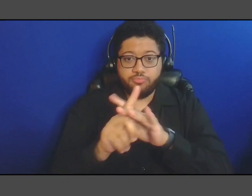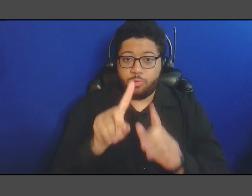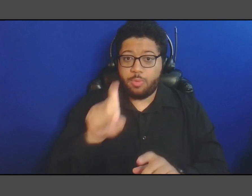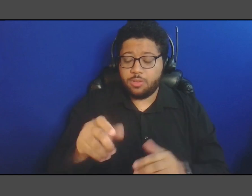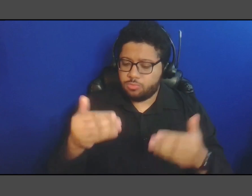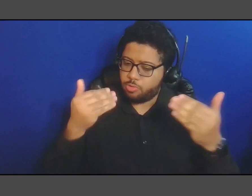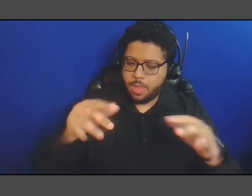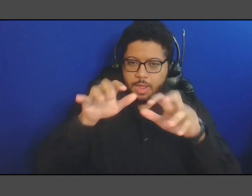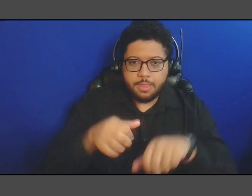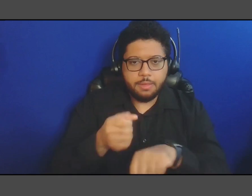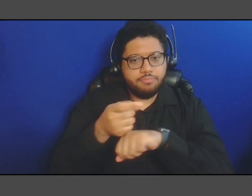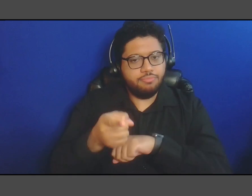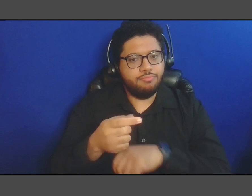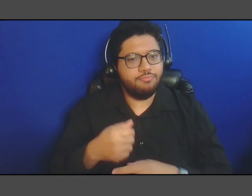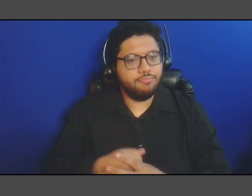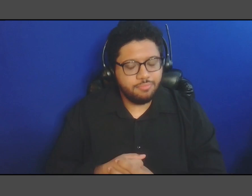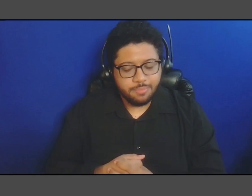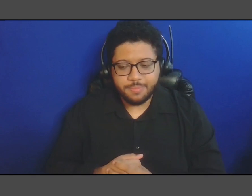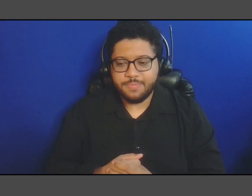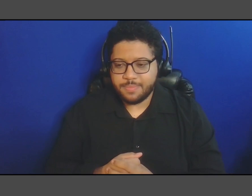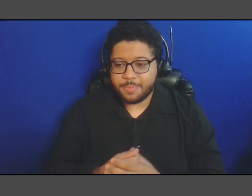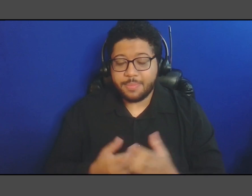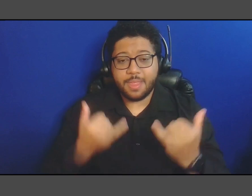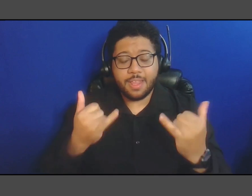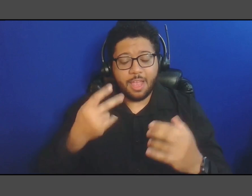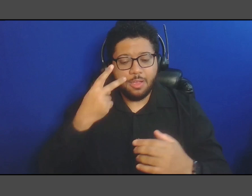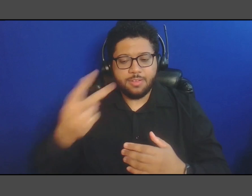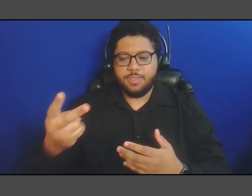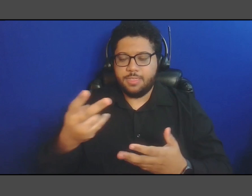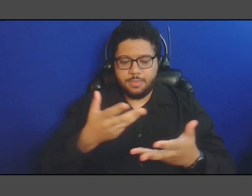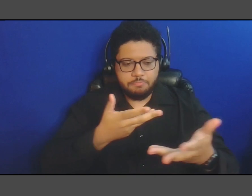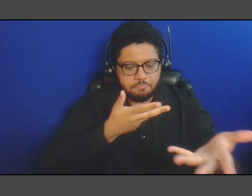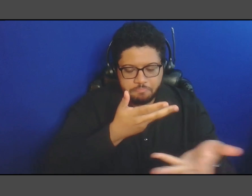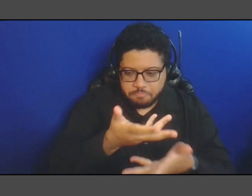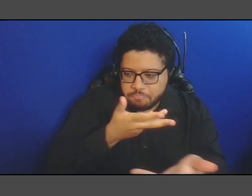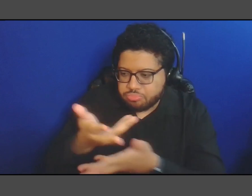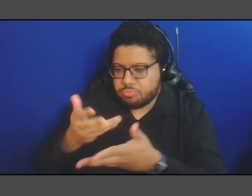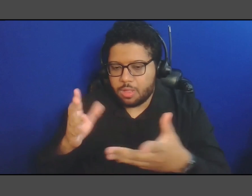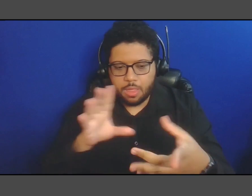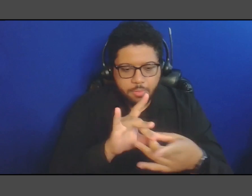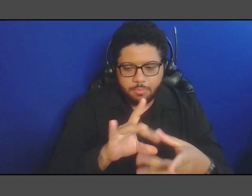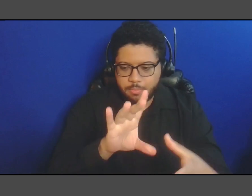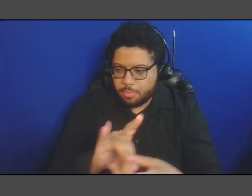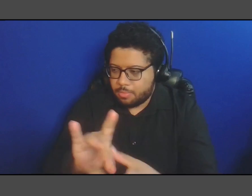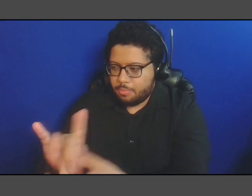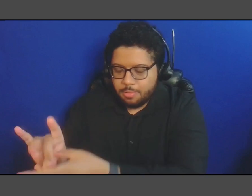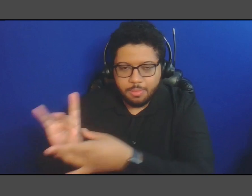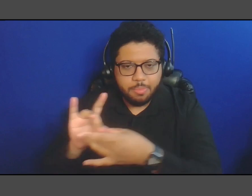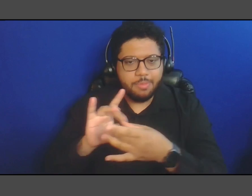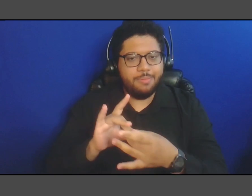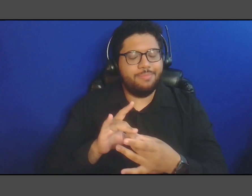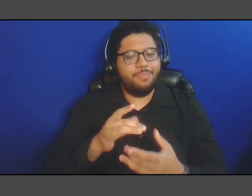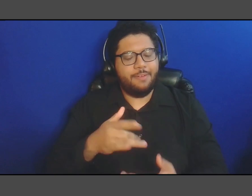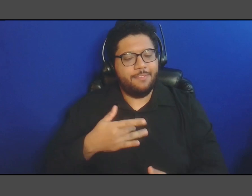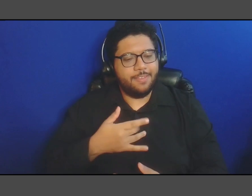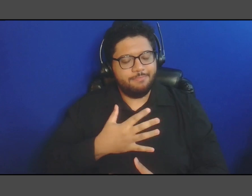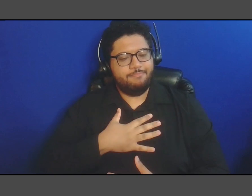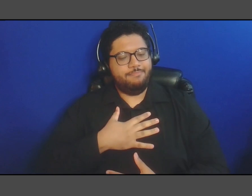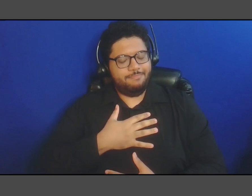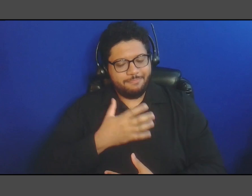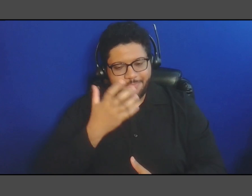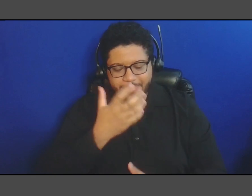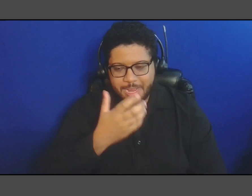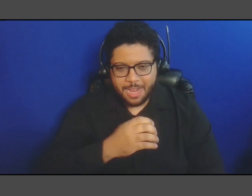now, as always, to see the exchanges and the new connections that are made through the chat during our Mellon events. So we hope you'll continue to